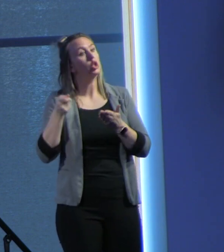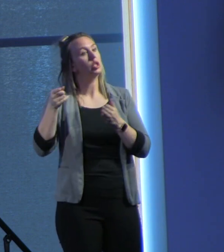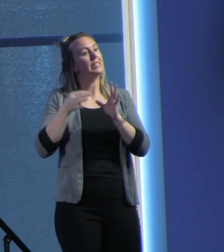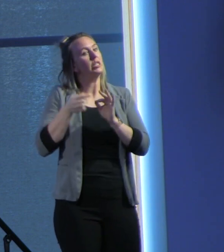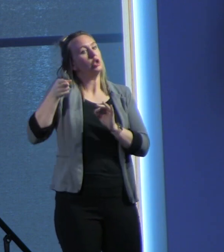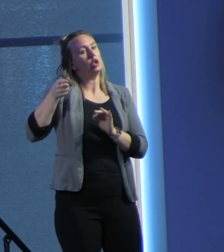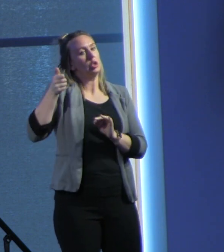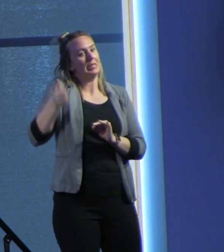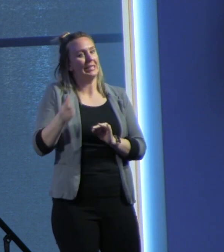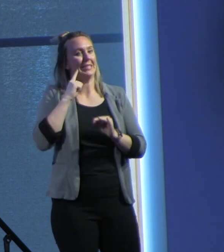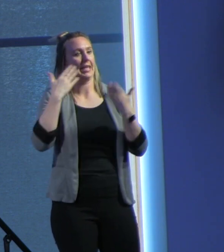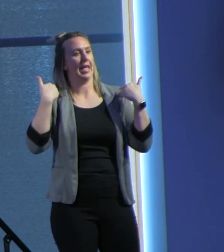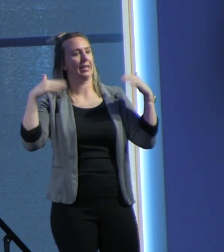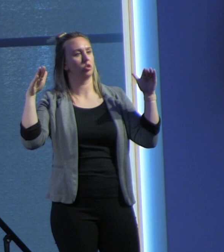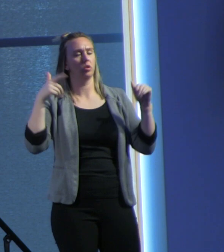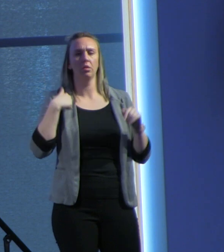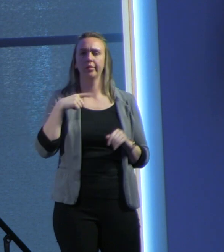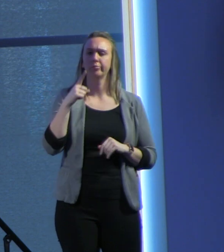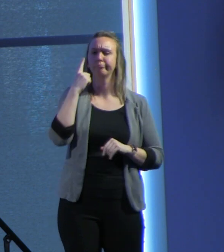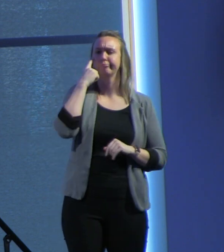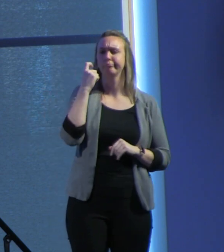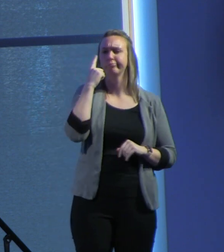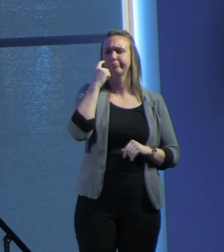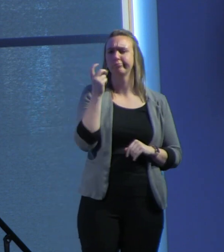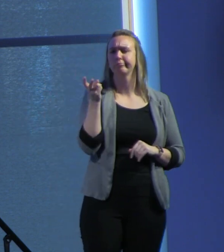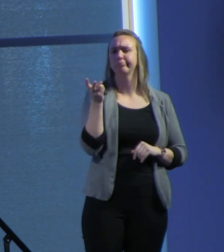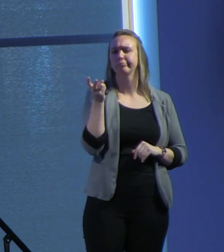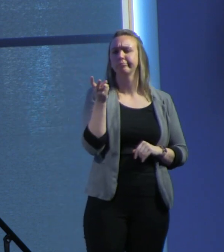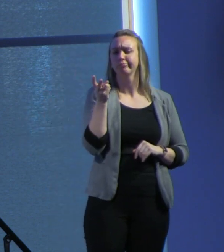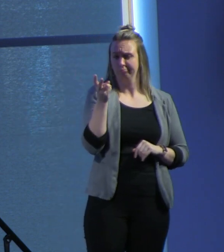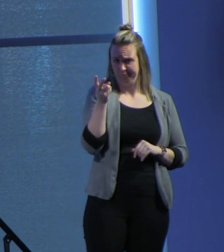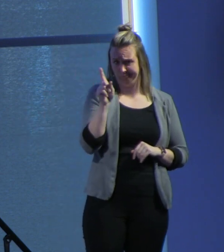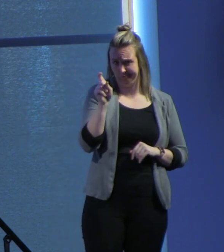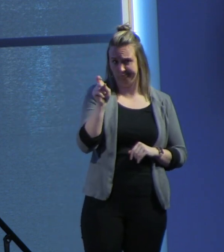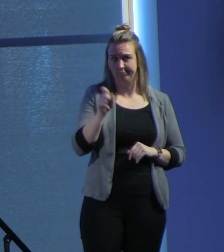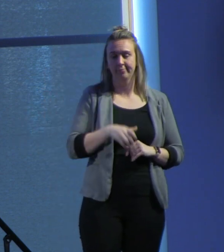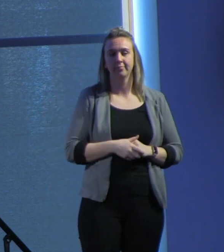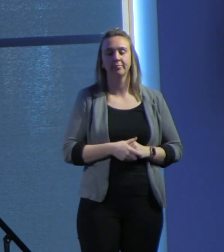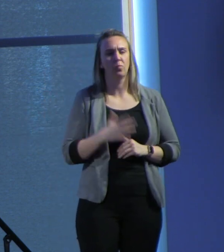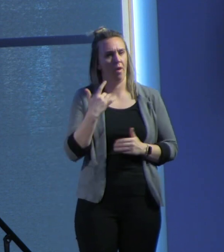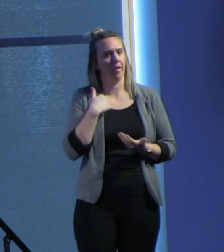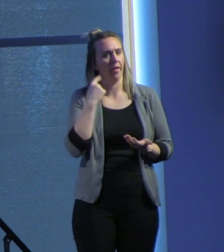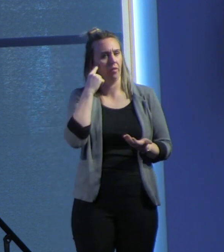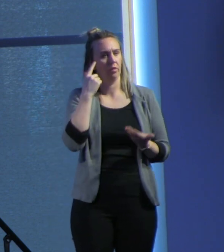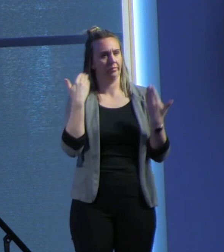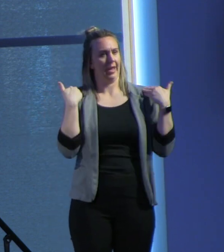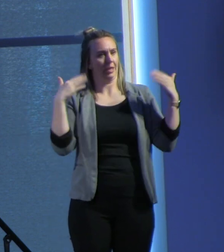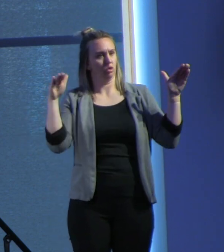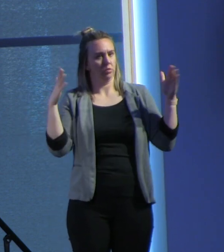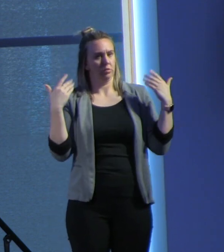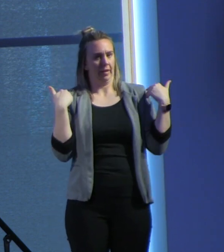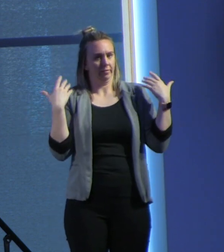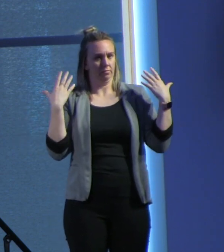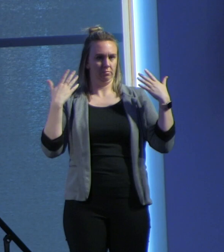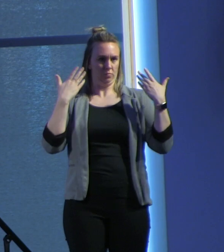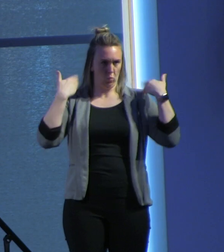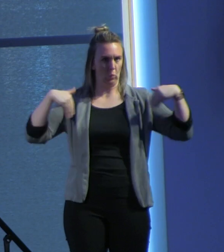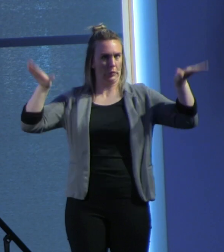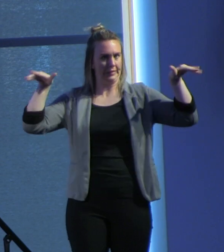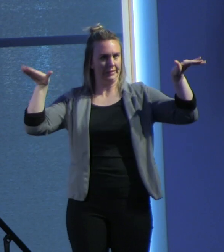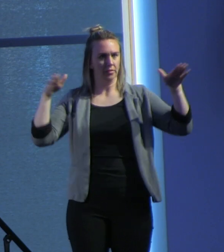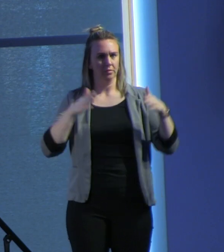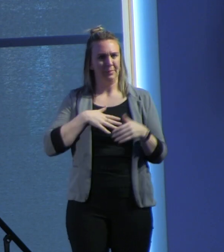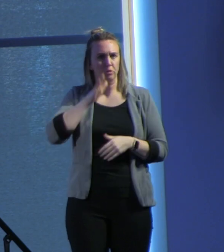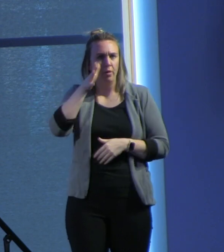angel. And I thought, I was kind of skeptical about that, because I figured that angels have wings, and my grandmother couldn't